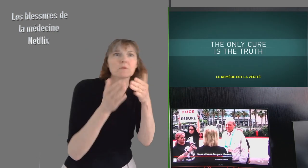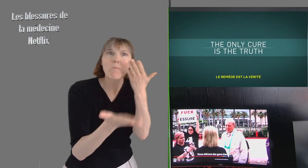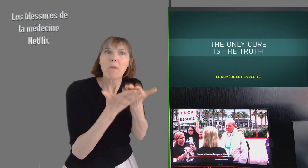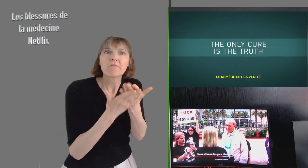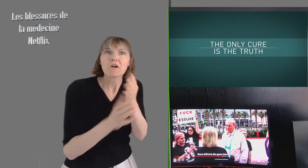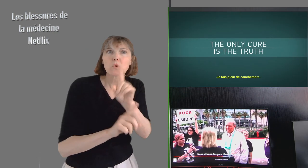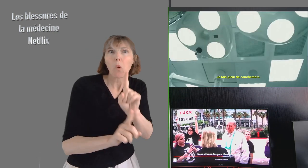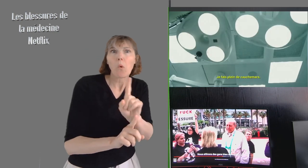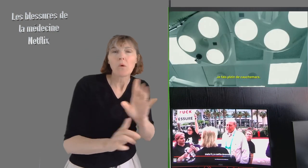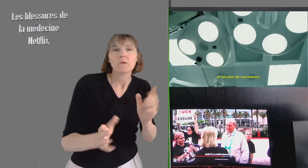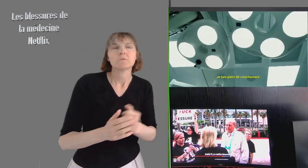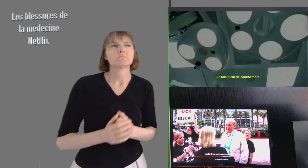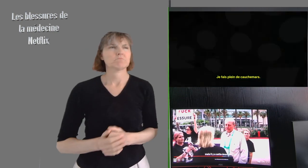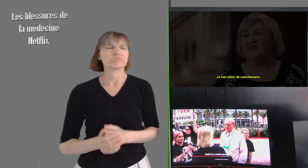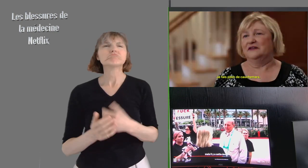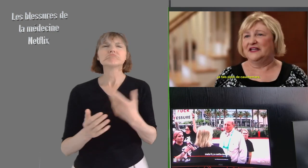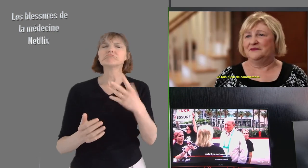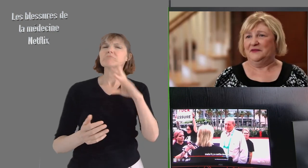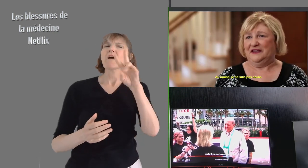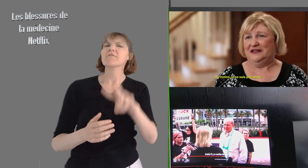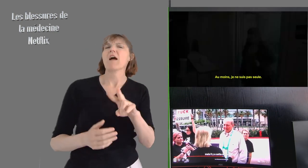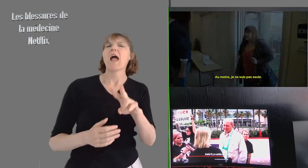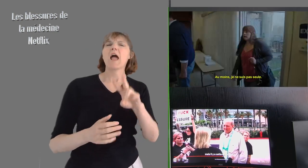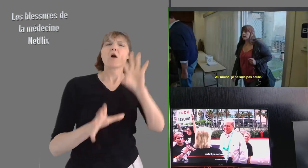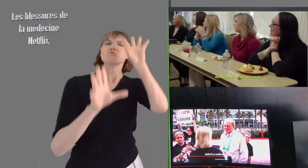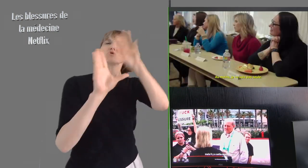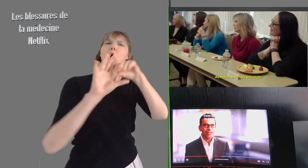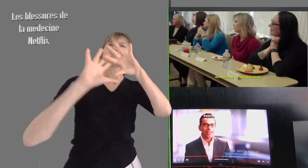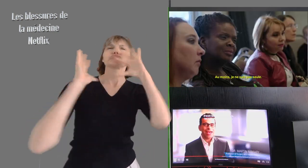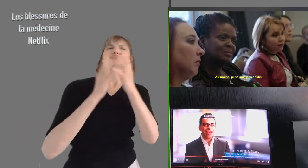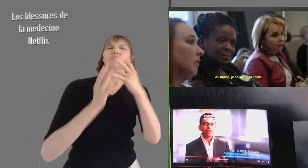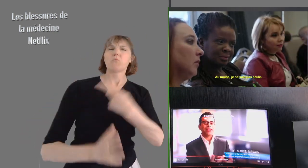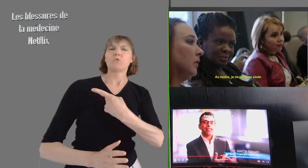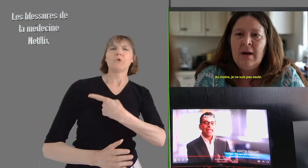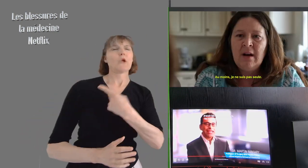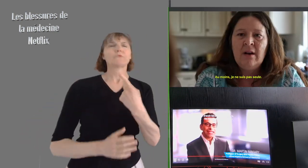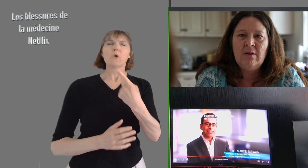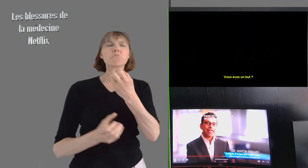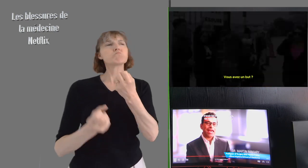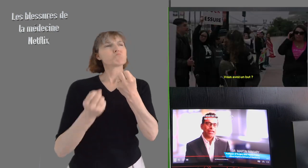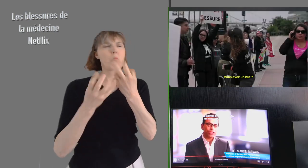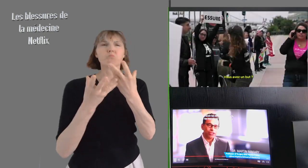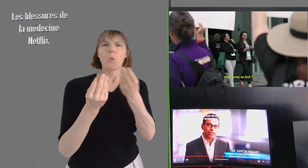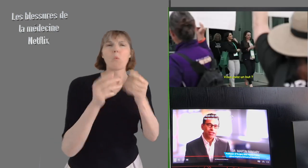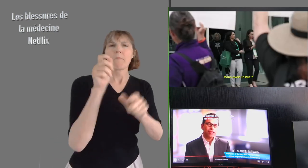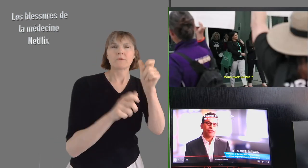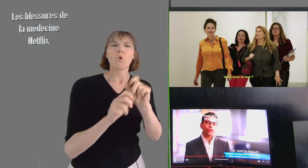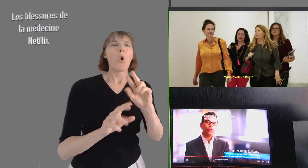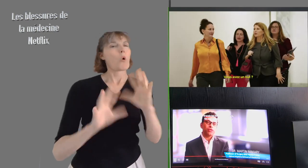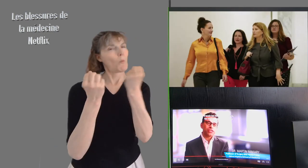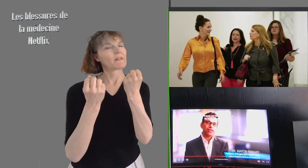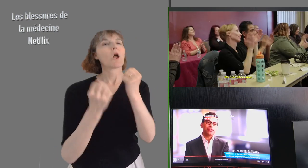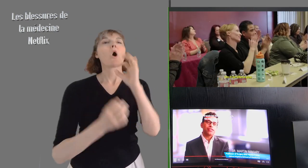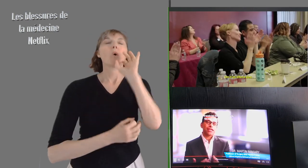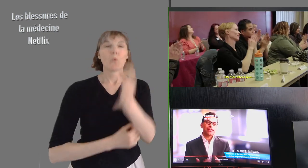Il y a beaucoup de gens compétents en medicine. Mais la course aux nouveaux gadgets et aux nouvelles technologies est trop présente.